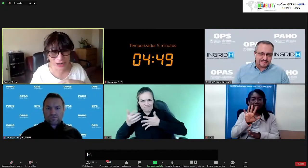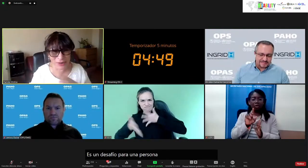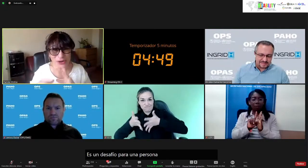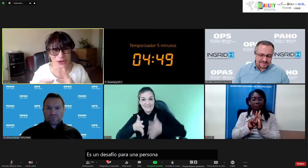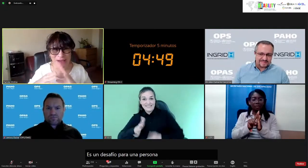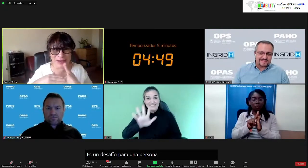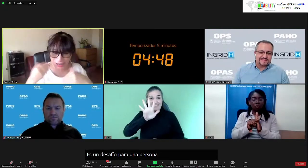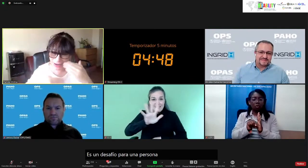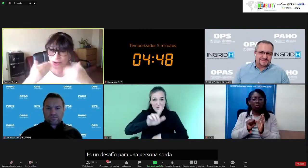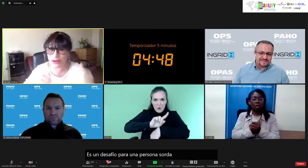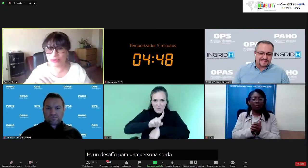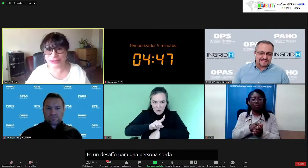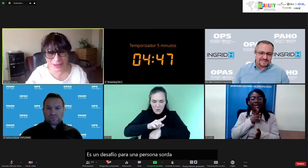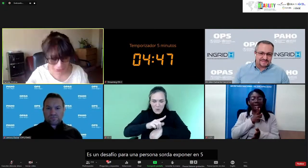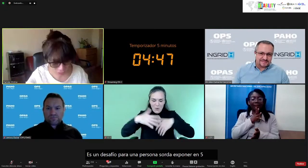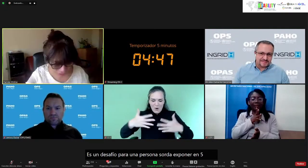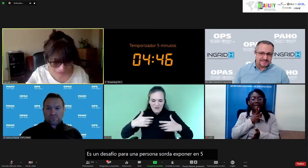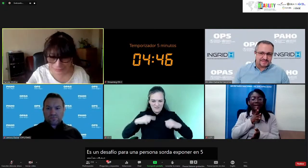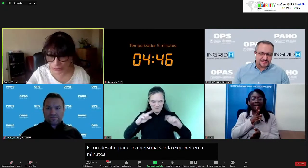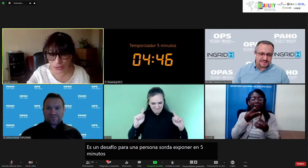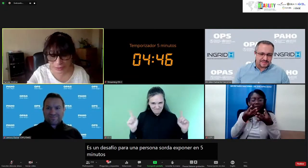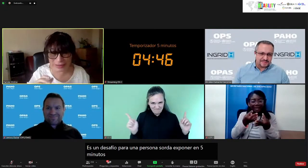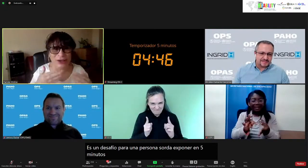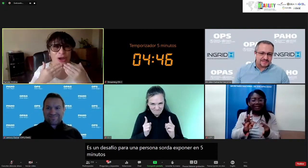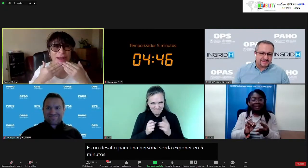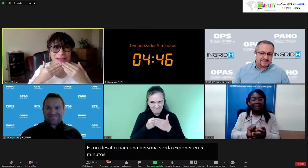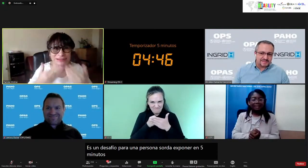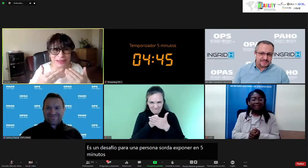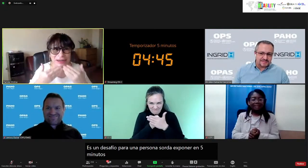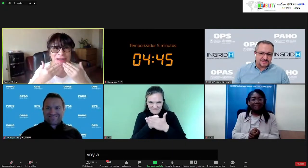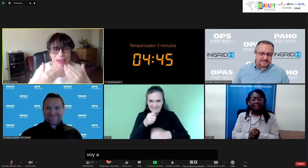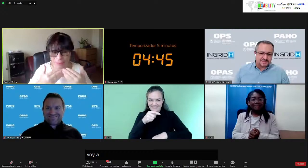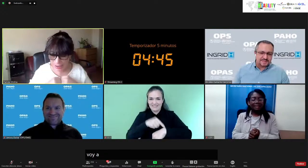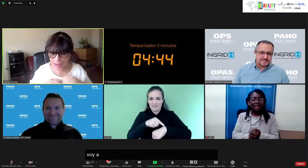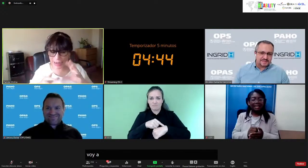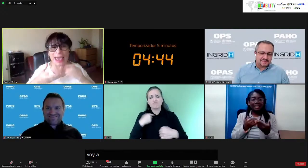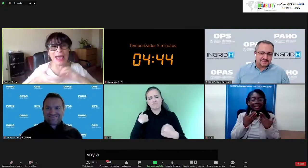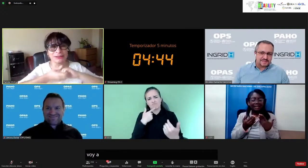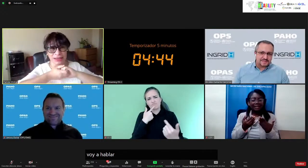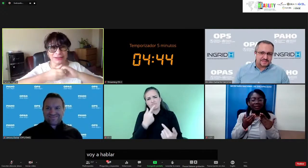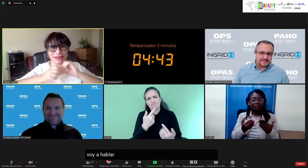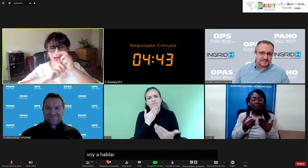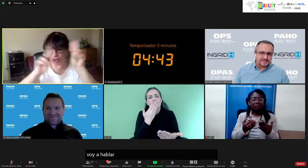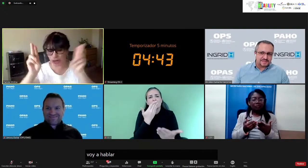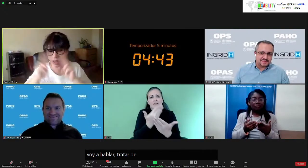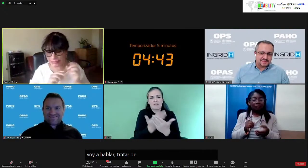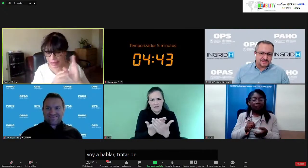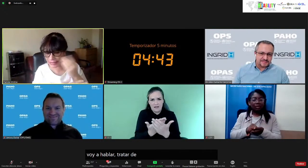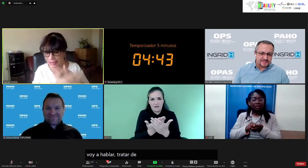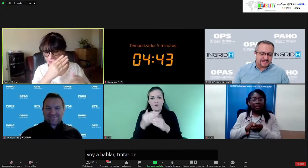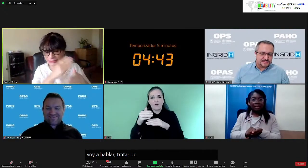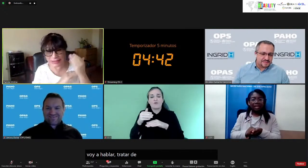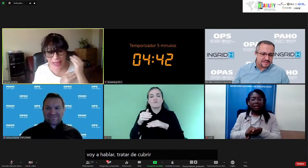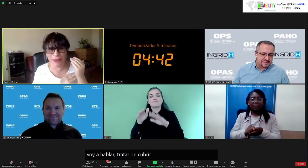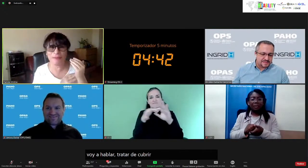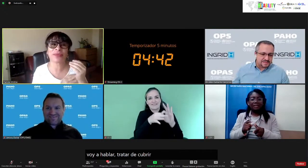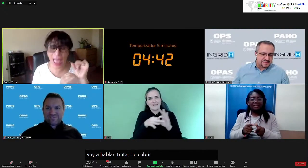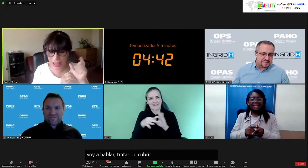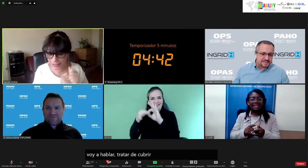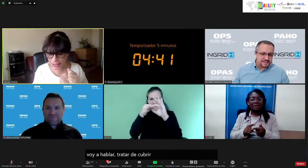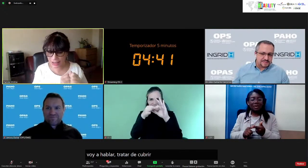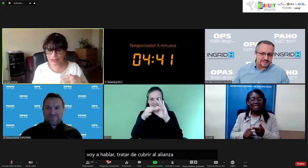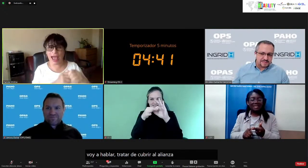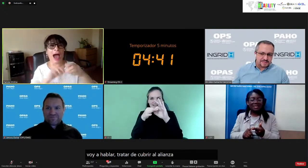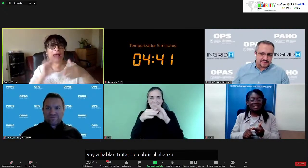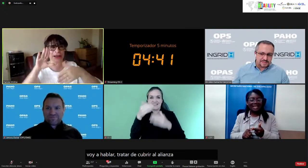able to say things in five minutes so i'm going to try and cover everything in those five minutes so i want to